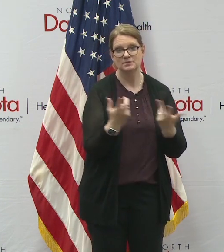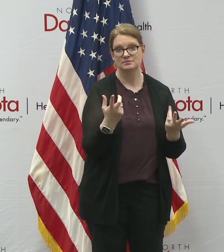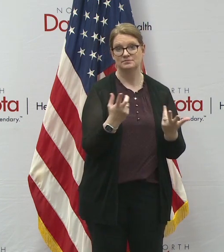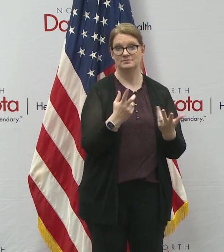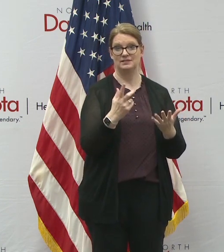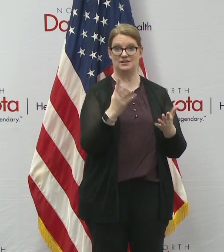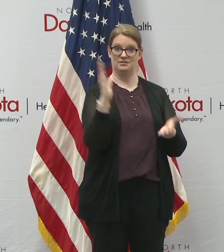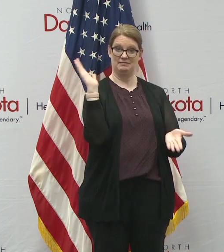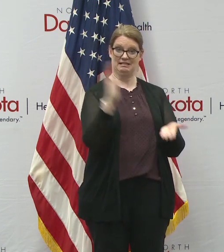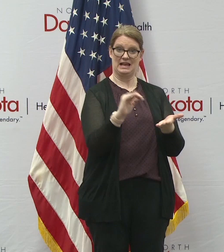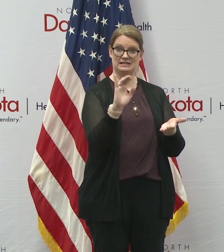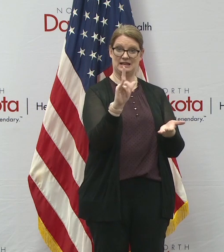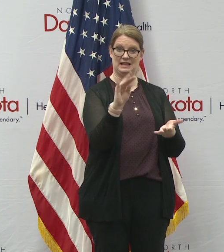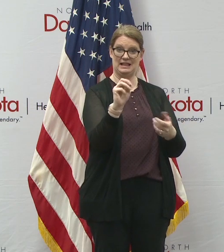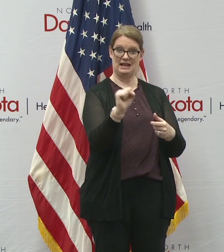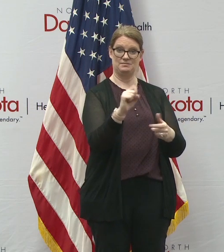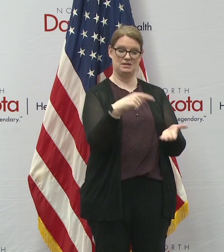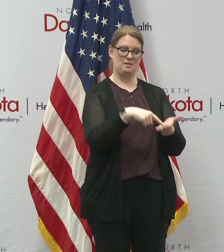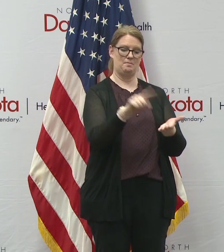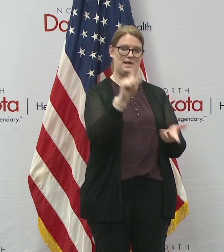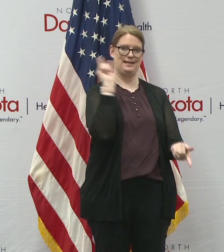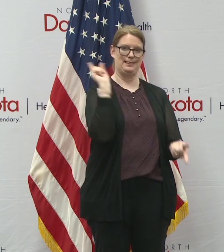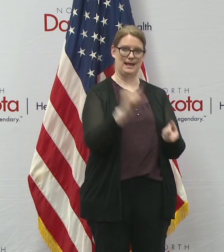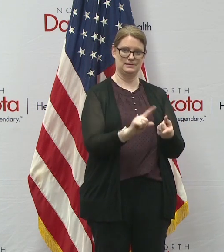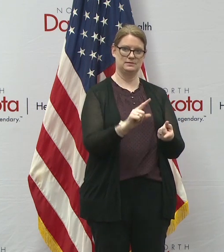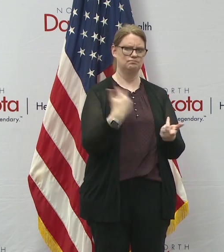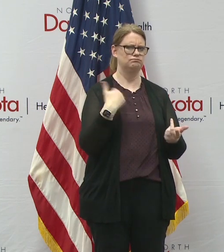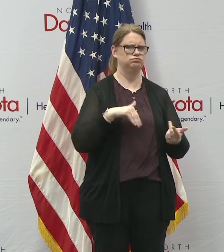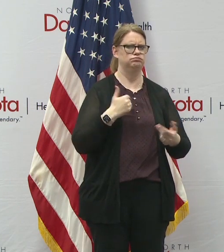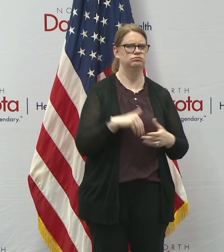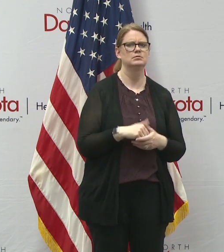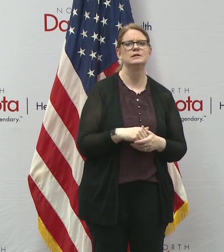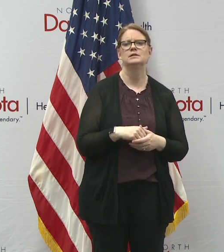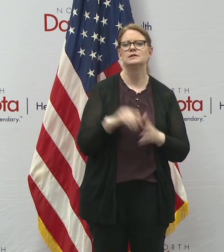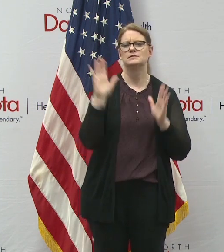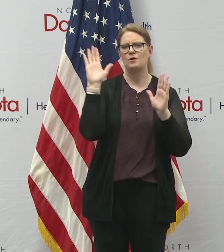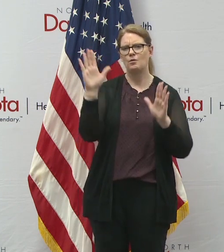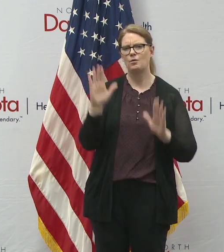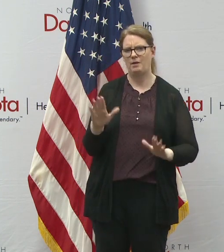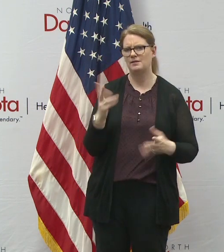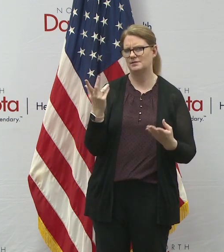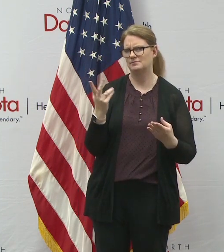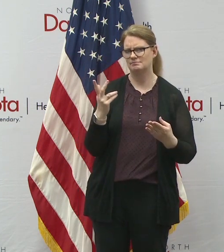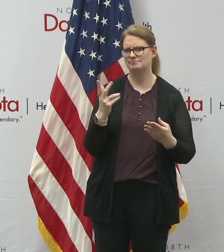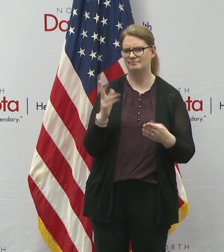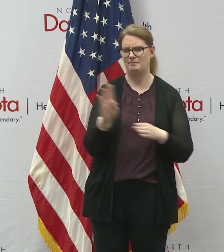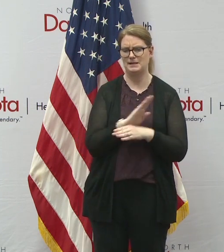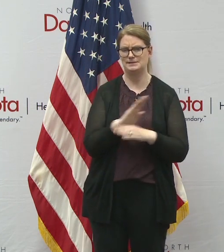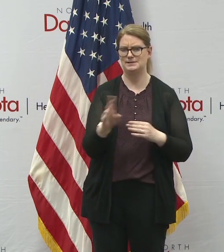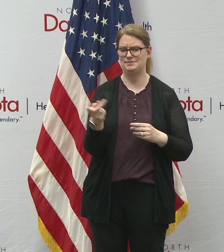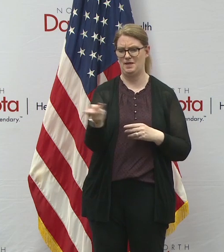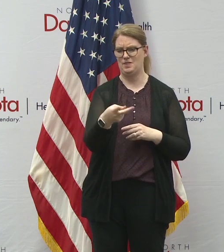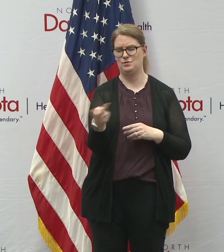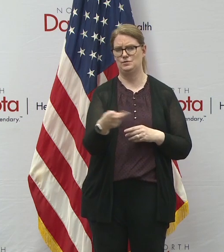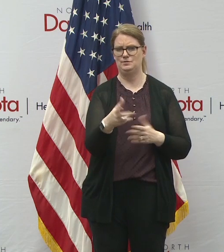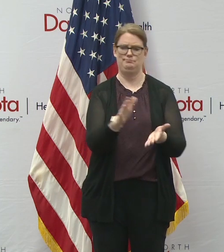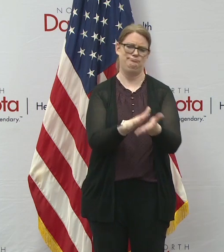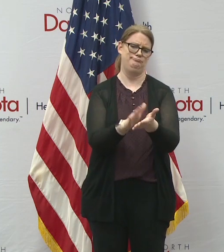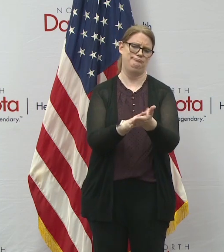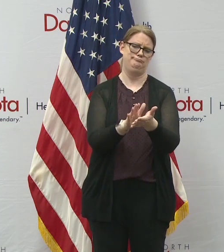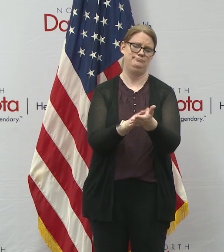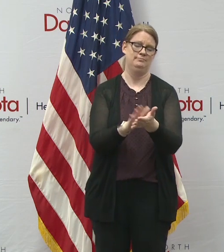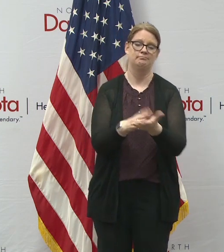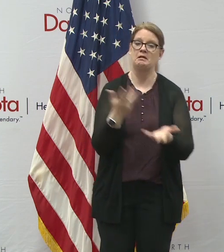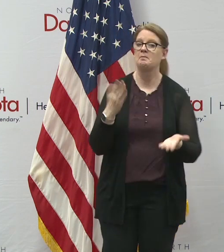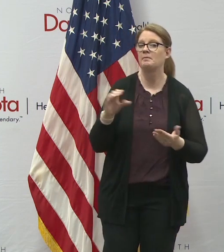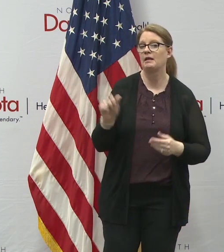less claims, and so they're returning some of those premiums. So great business move by those companies. Maybe other